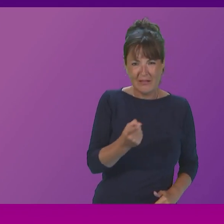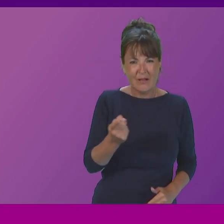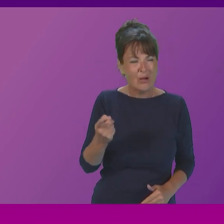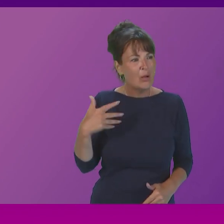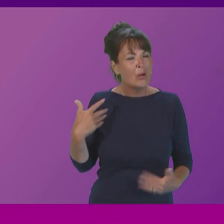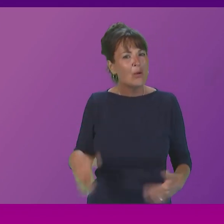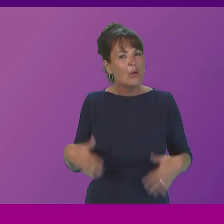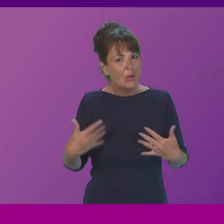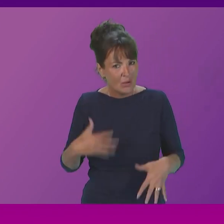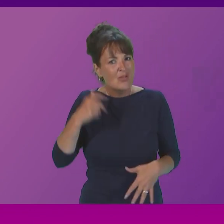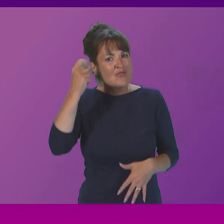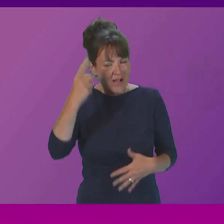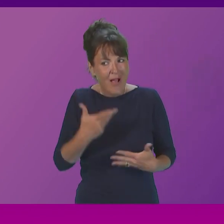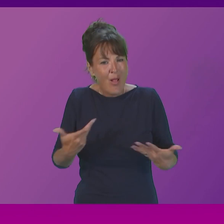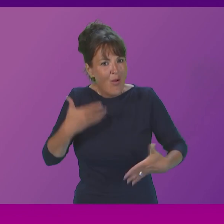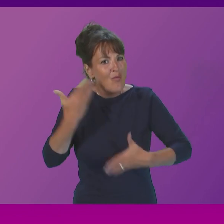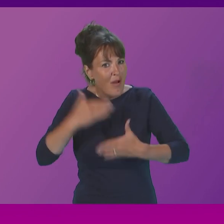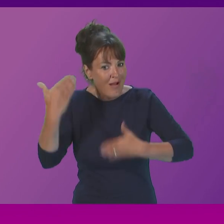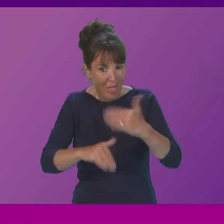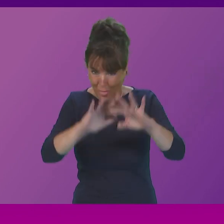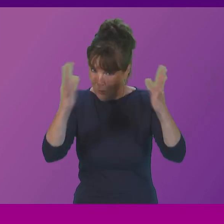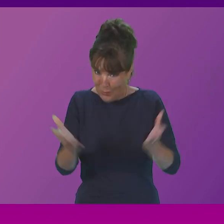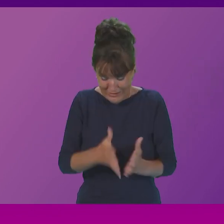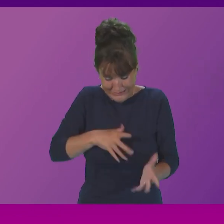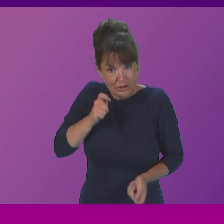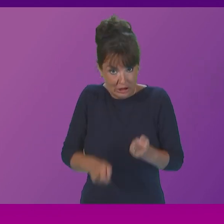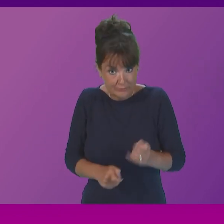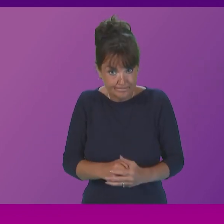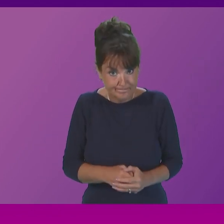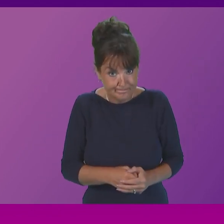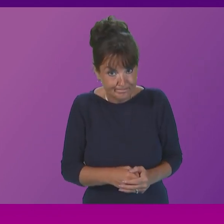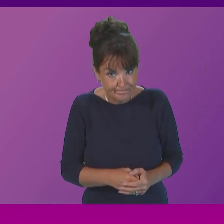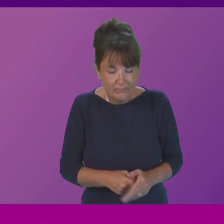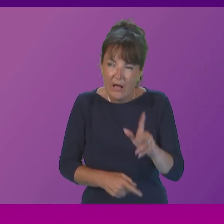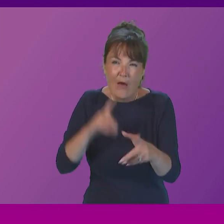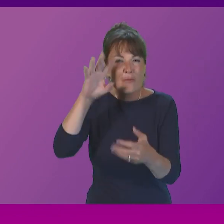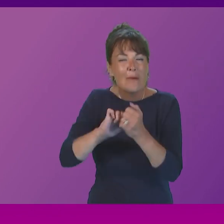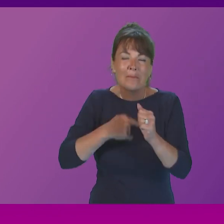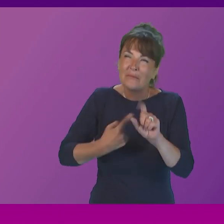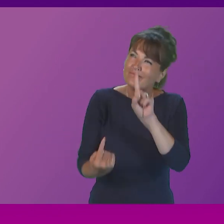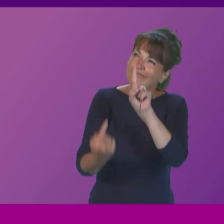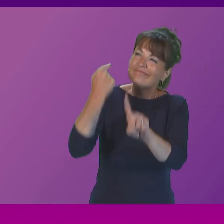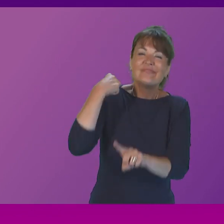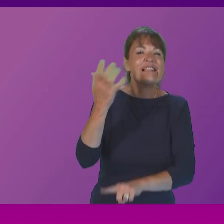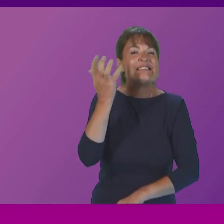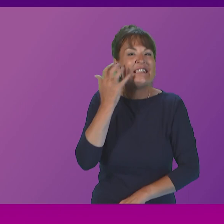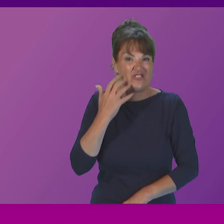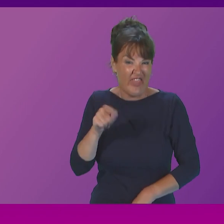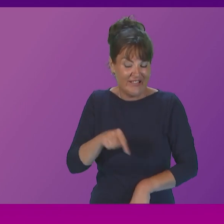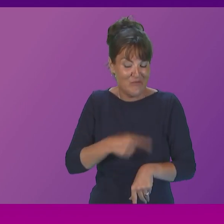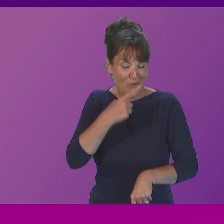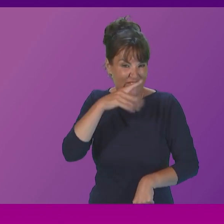just how much work there was to do in the world. One of my strongest political memories as a teenager, I was